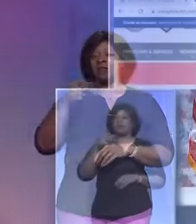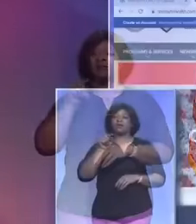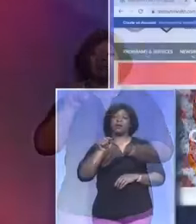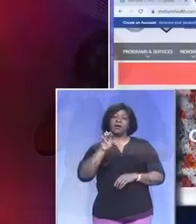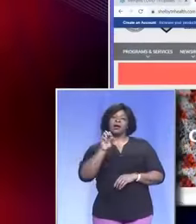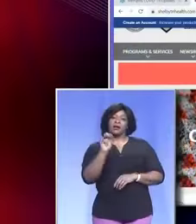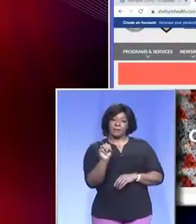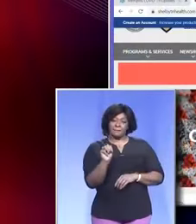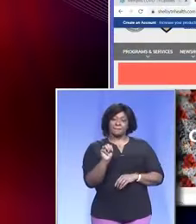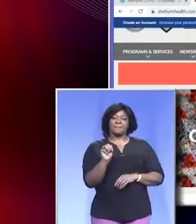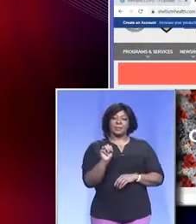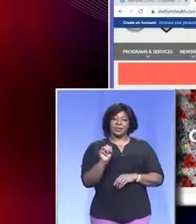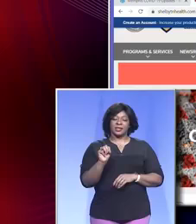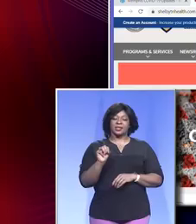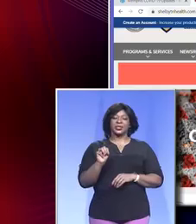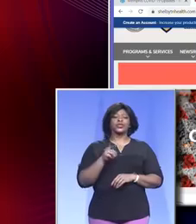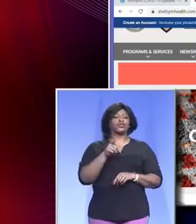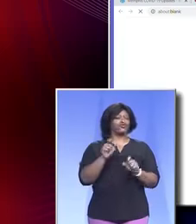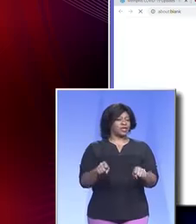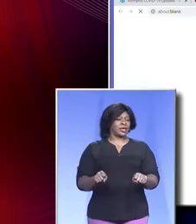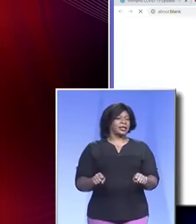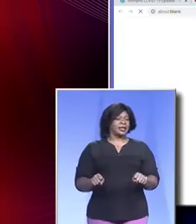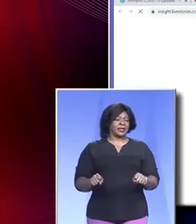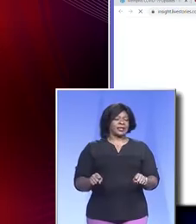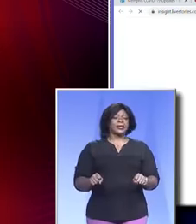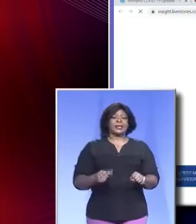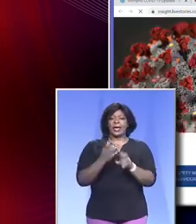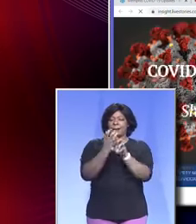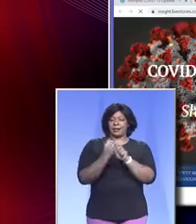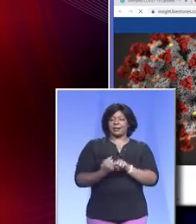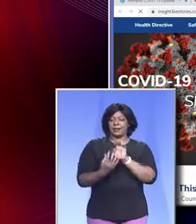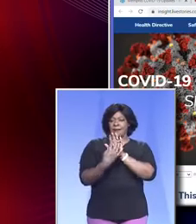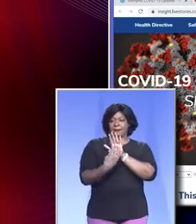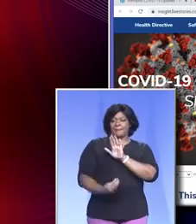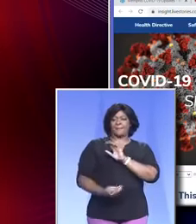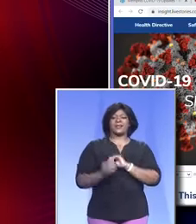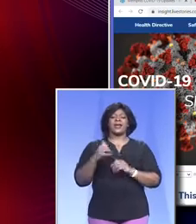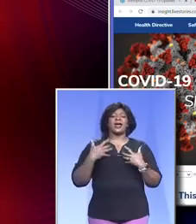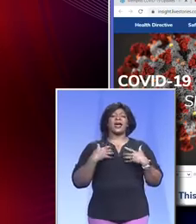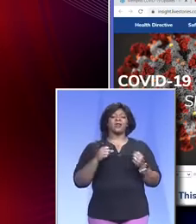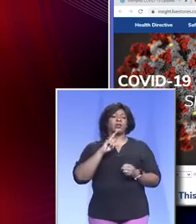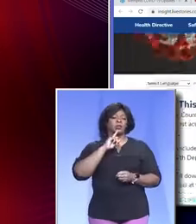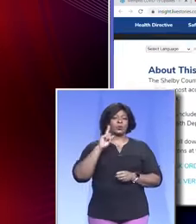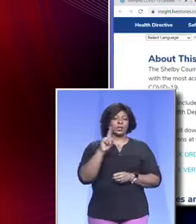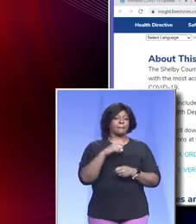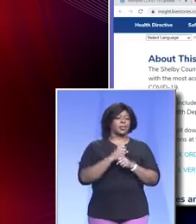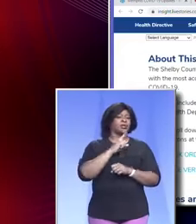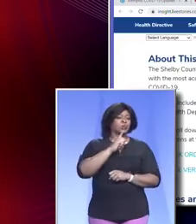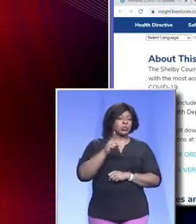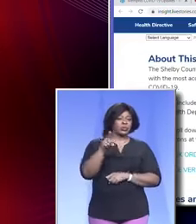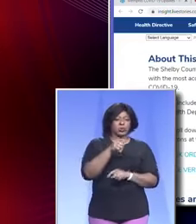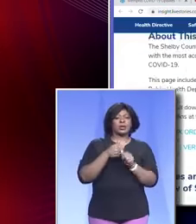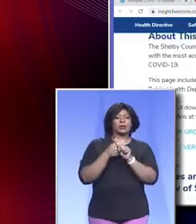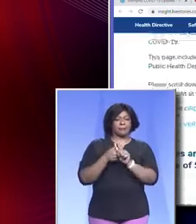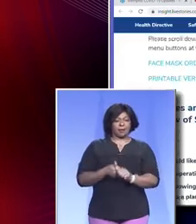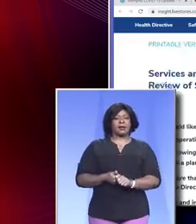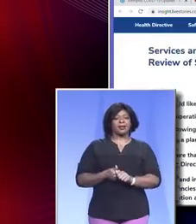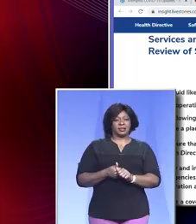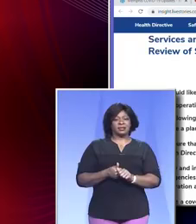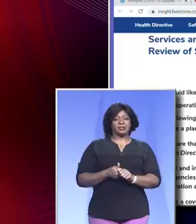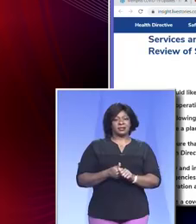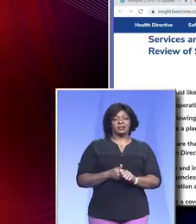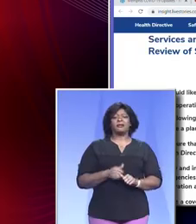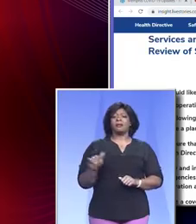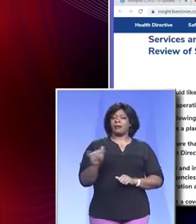shelbytnhealth.com, and you can obtain the copy of the health directive to make sure that you're in compliance.